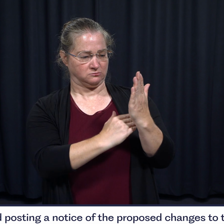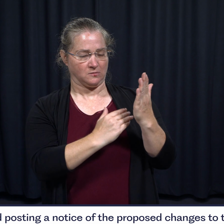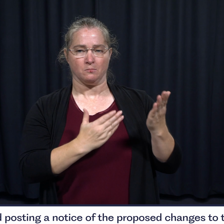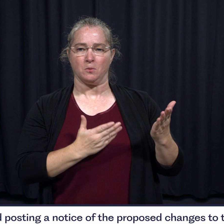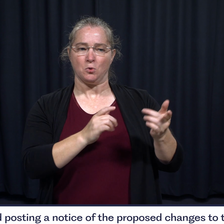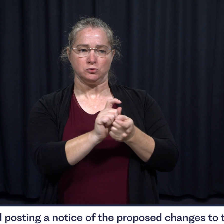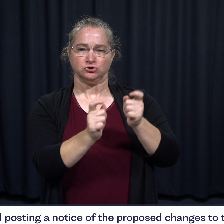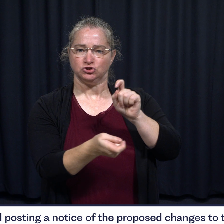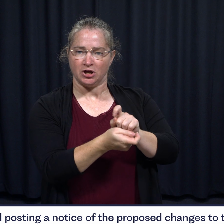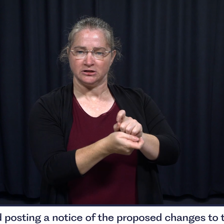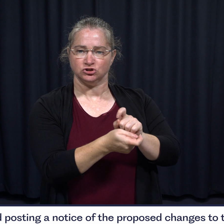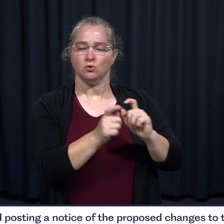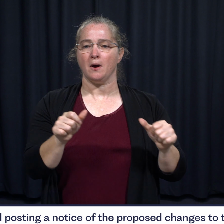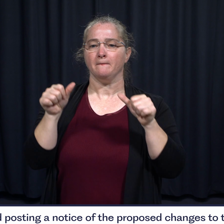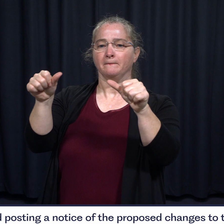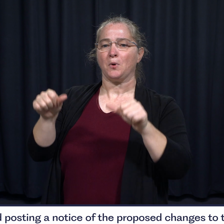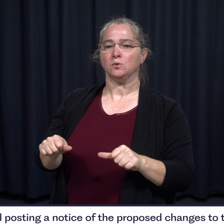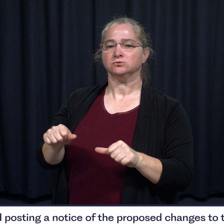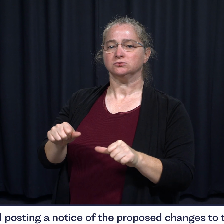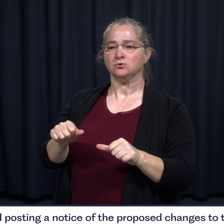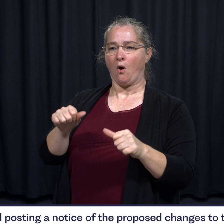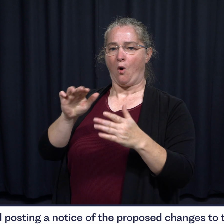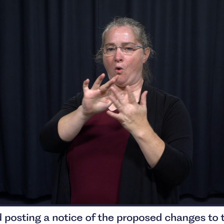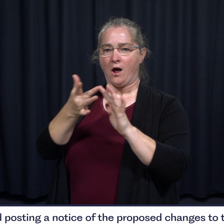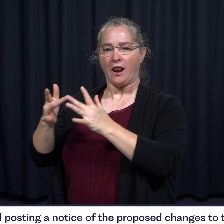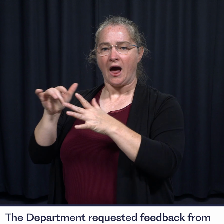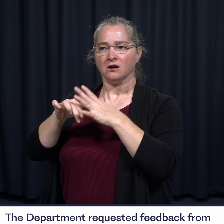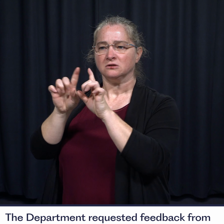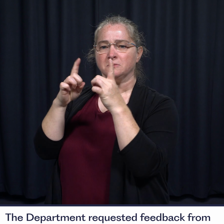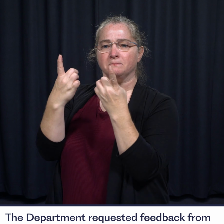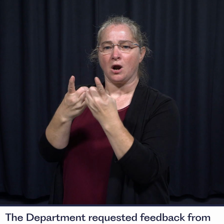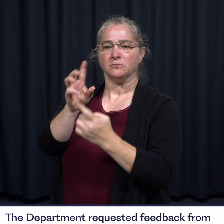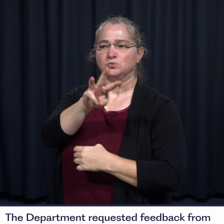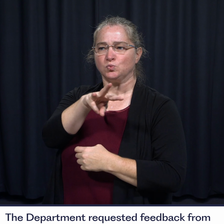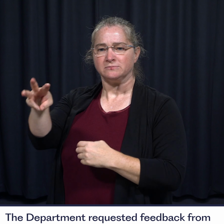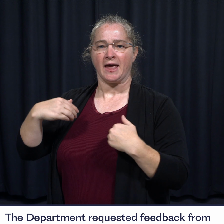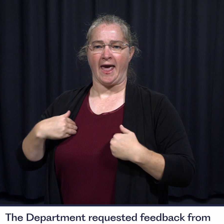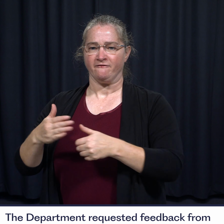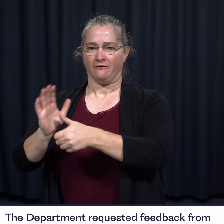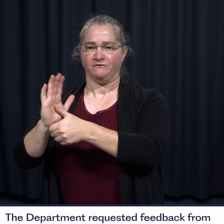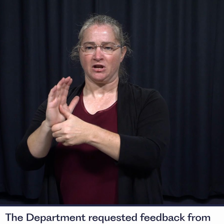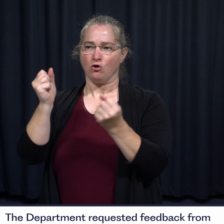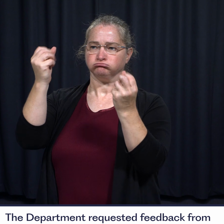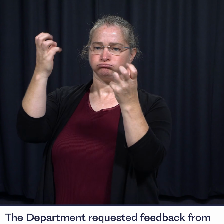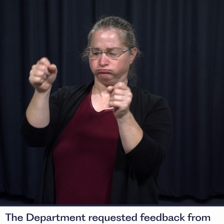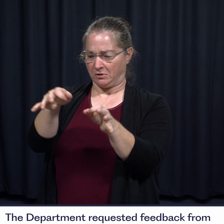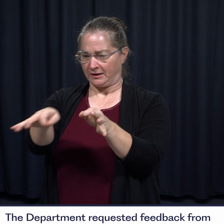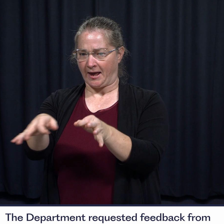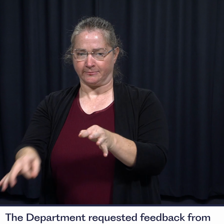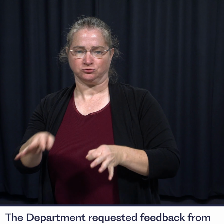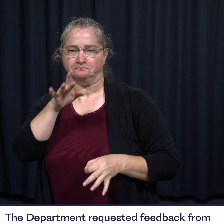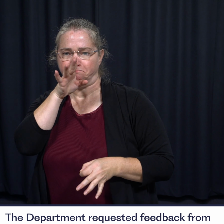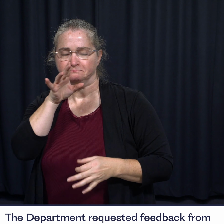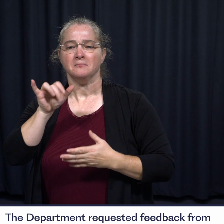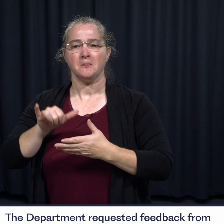video online on the Department's website. The Department requested feedback from stakeholders on